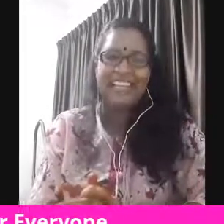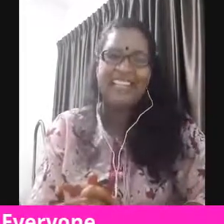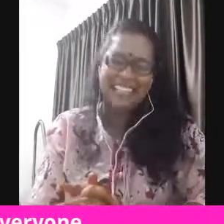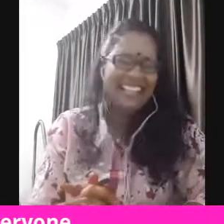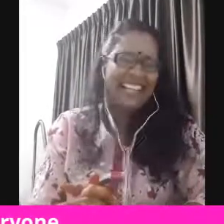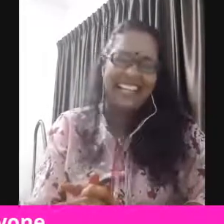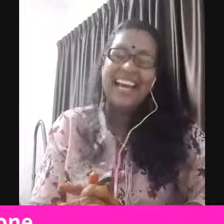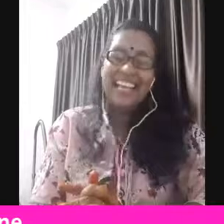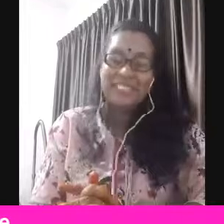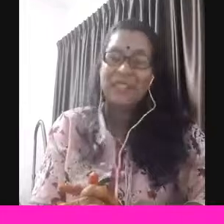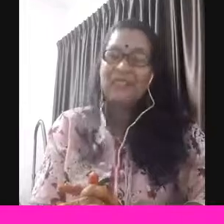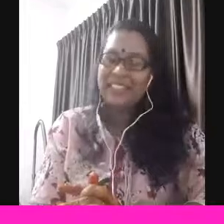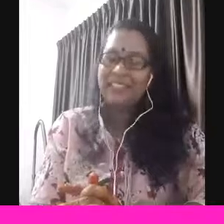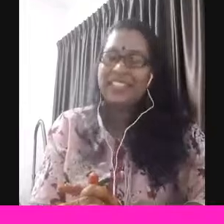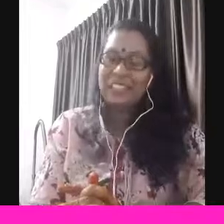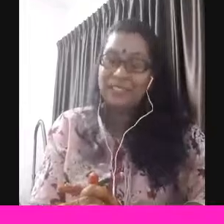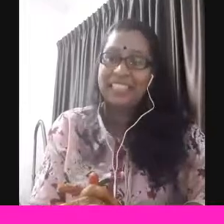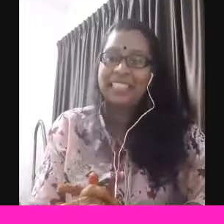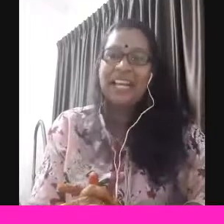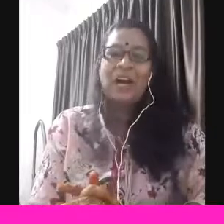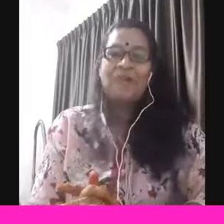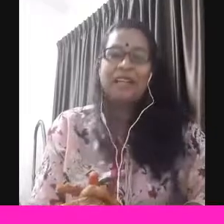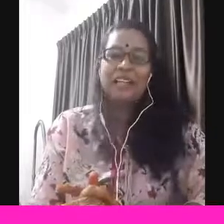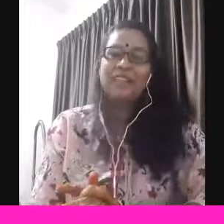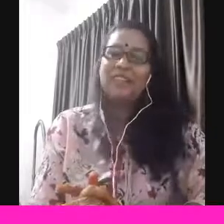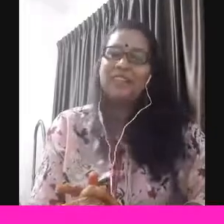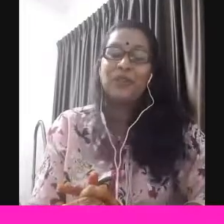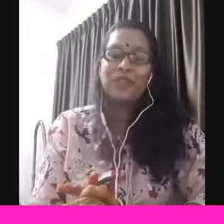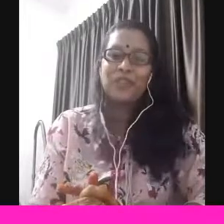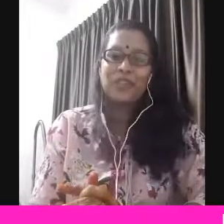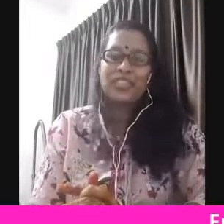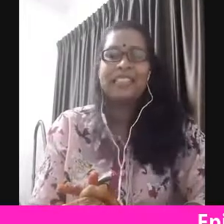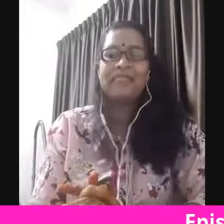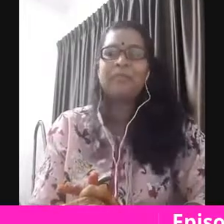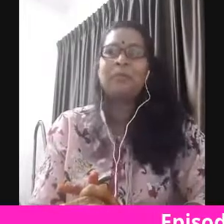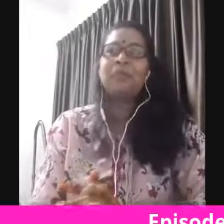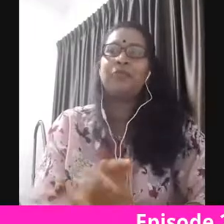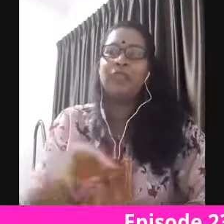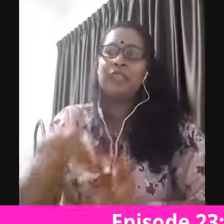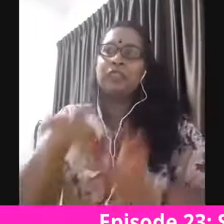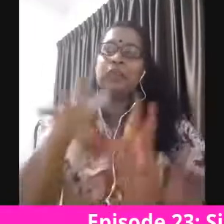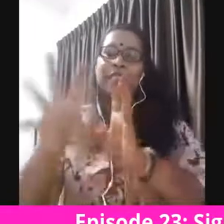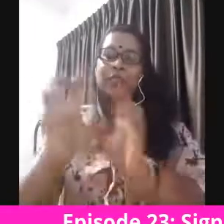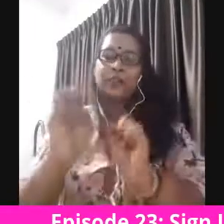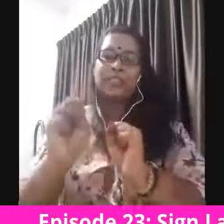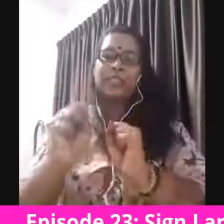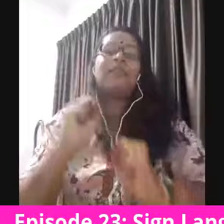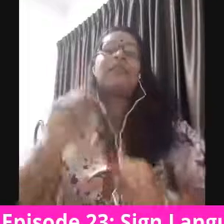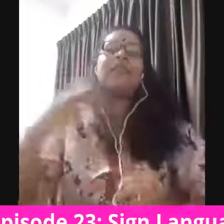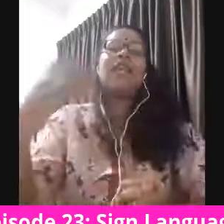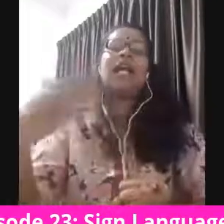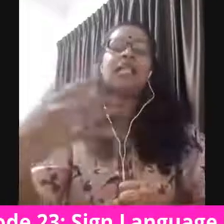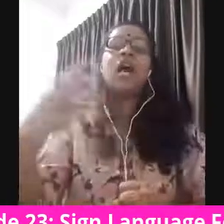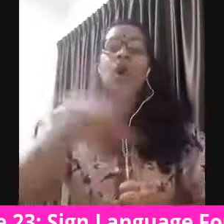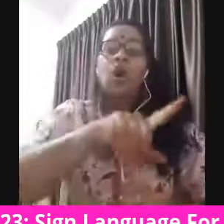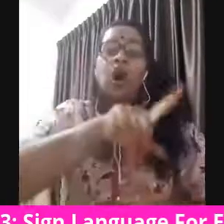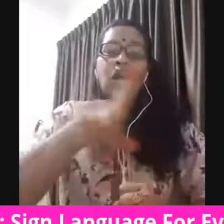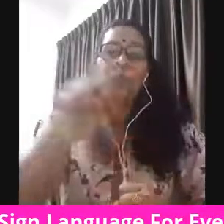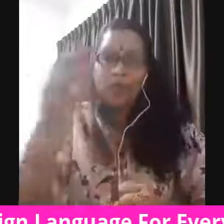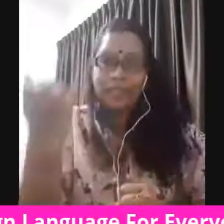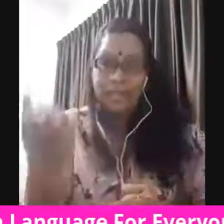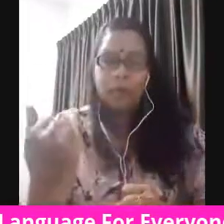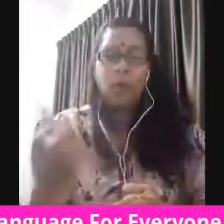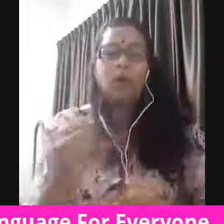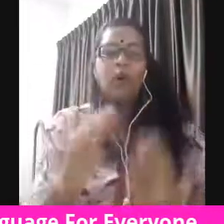difficult. Uh-huh. Actually, very very difficult. But Mhm. we have no choice. And sometimes 2 3 students we will ask